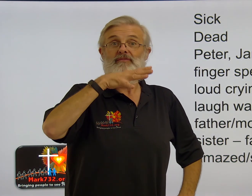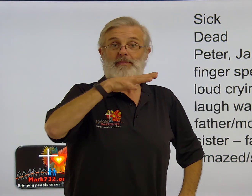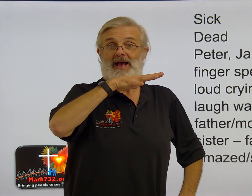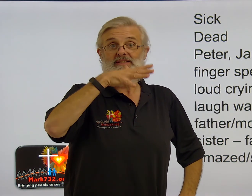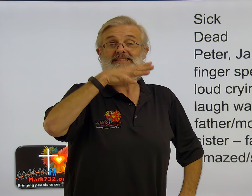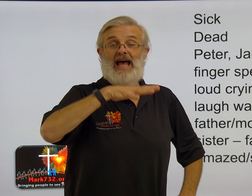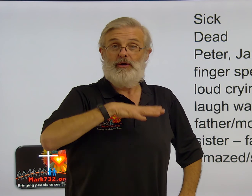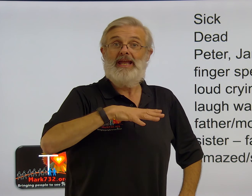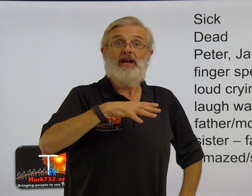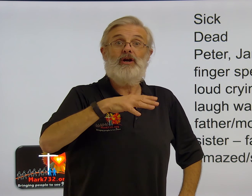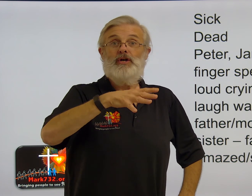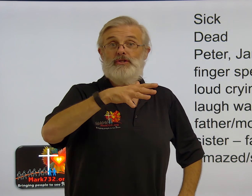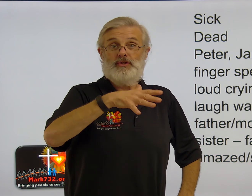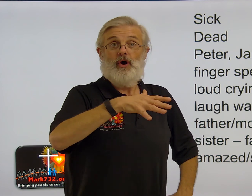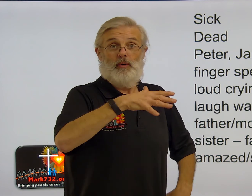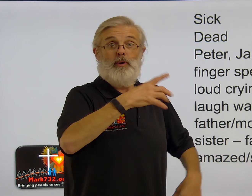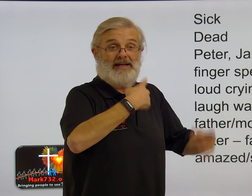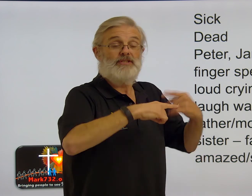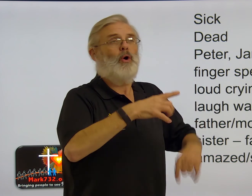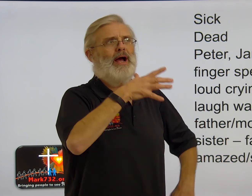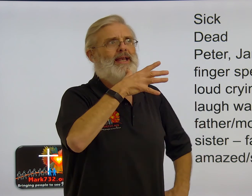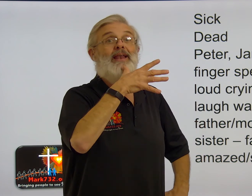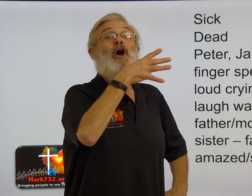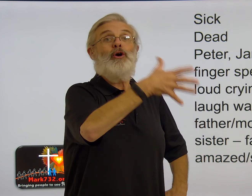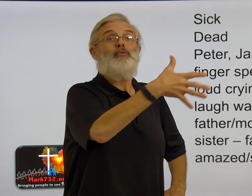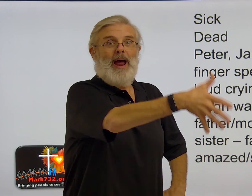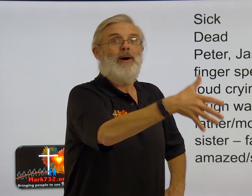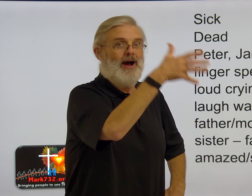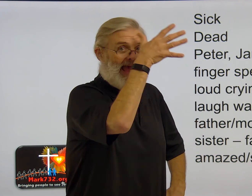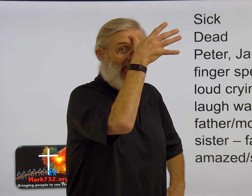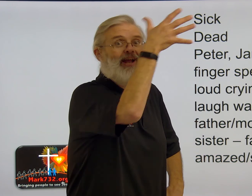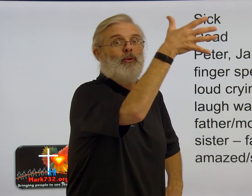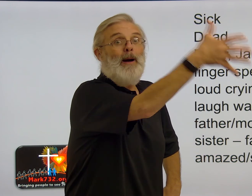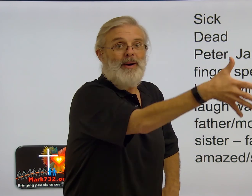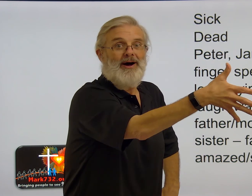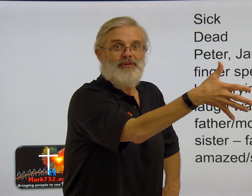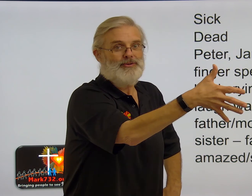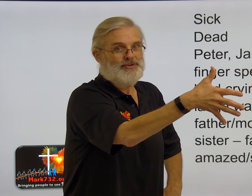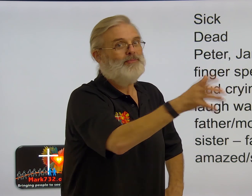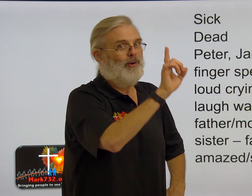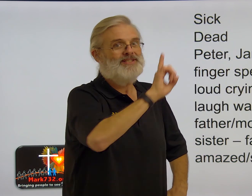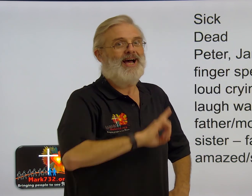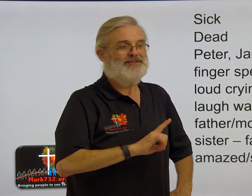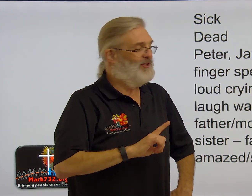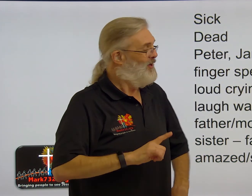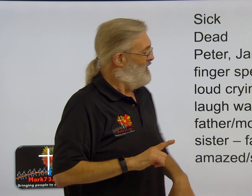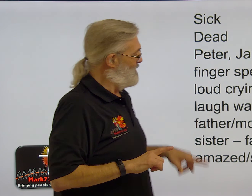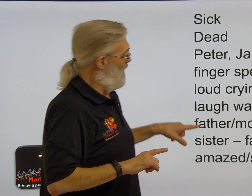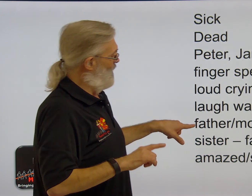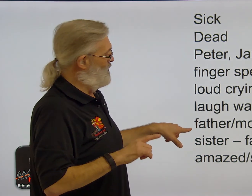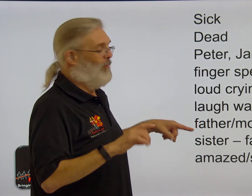females is down here. So practice all. And then grandma and grandpa. Those are important signs too. So practice